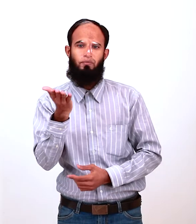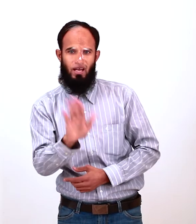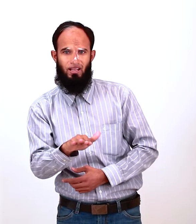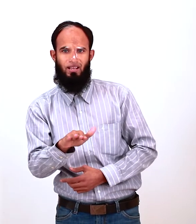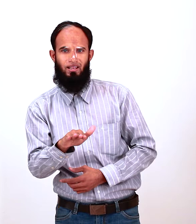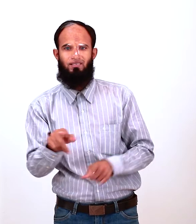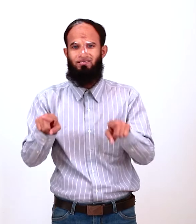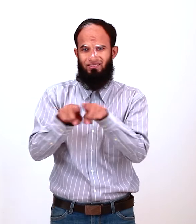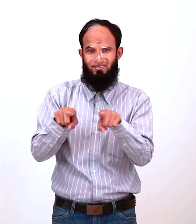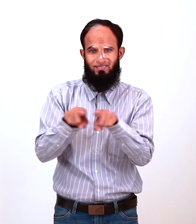1.